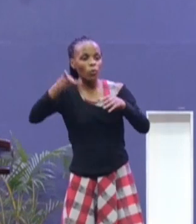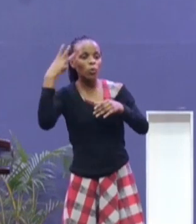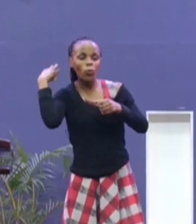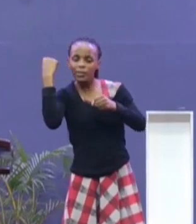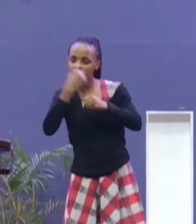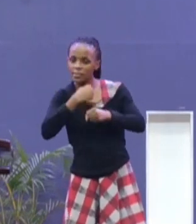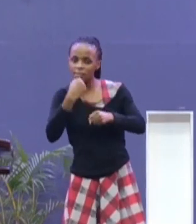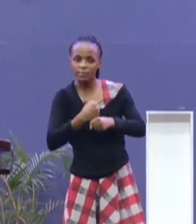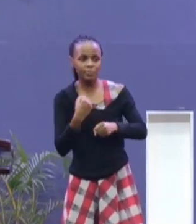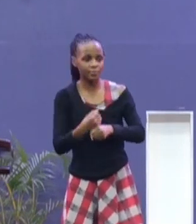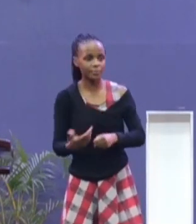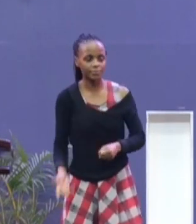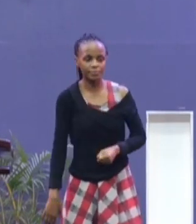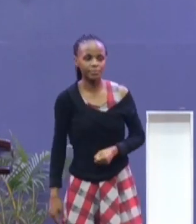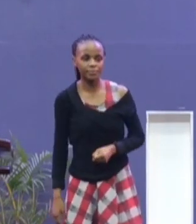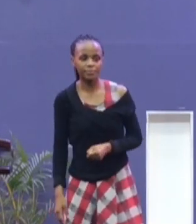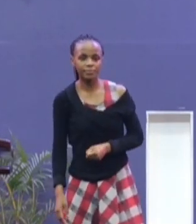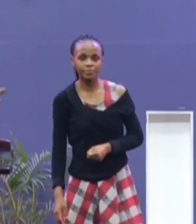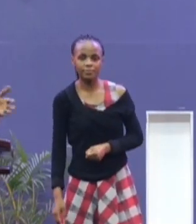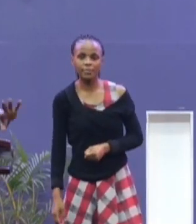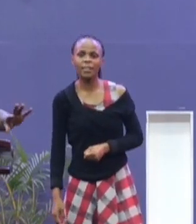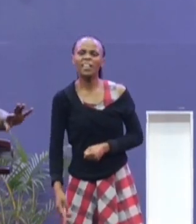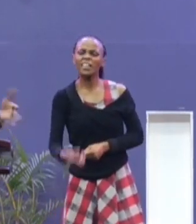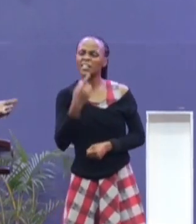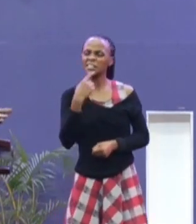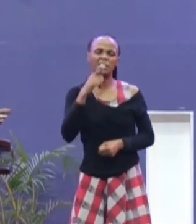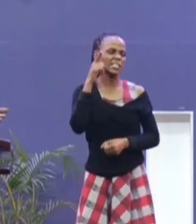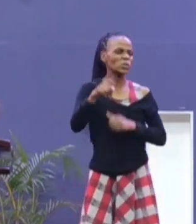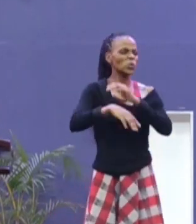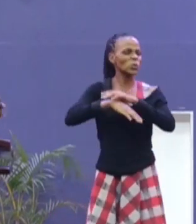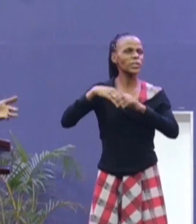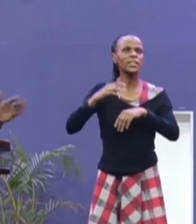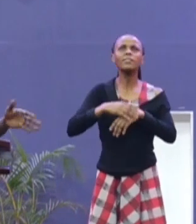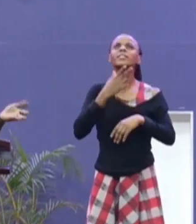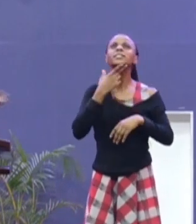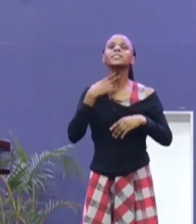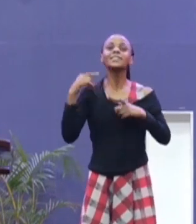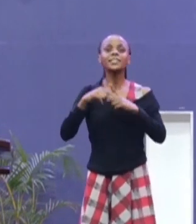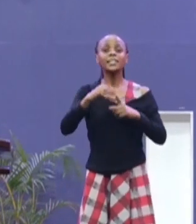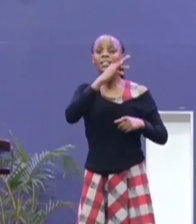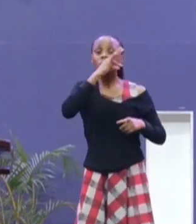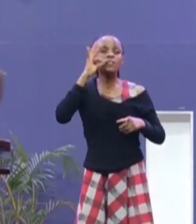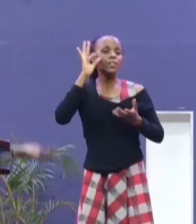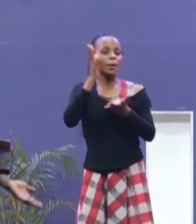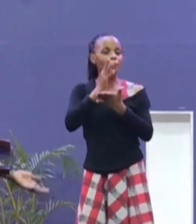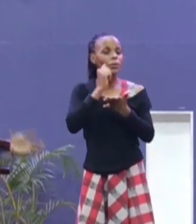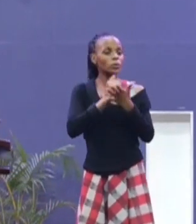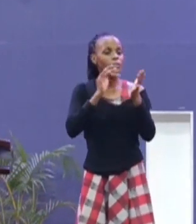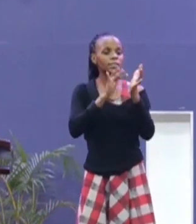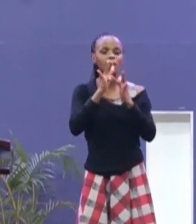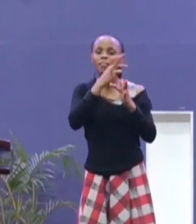kintu kyonna kyaggwa. That tells us that you don't need to fast because Jesus fasted 40 days on your